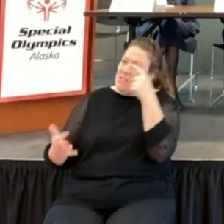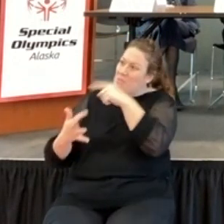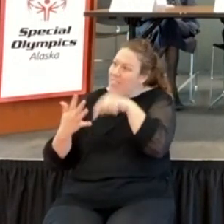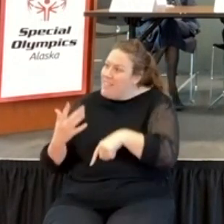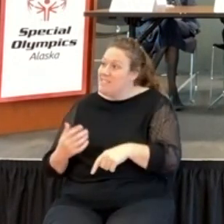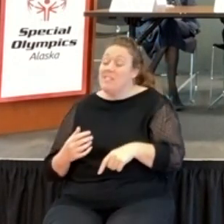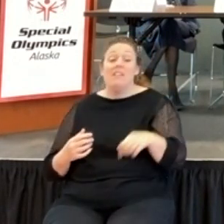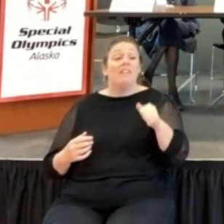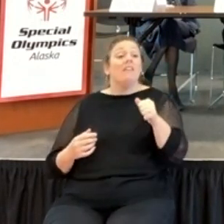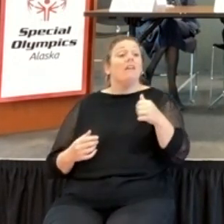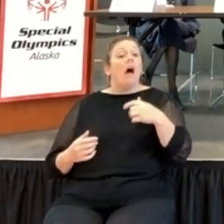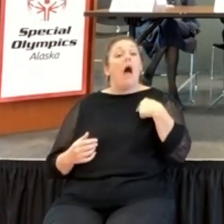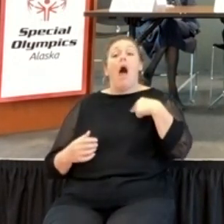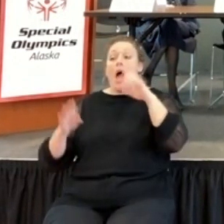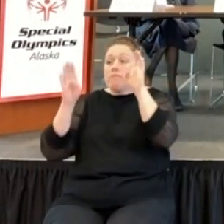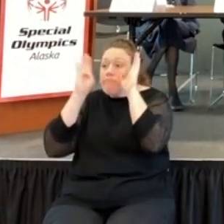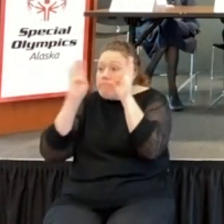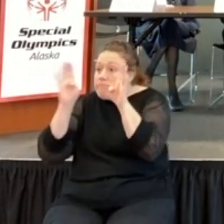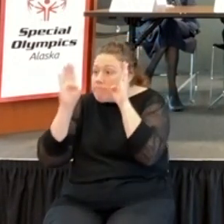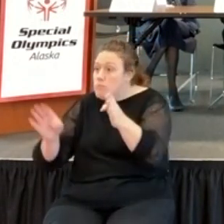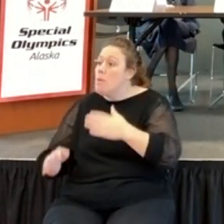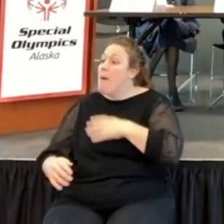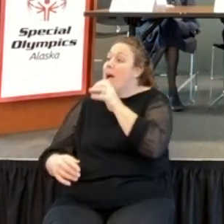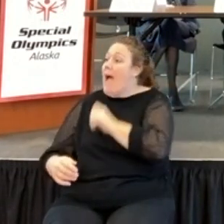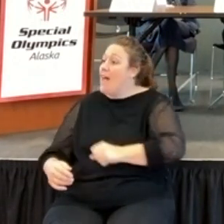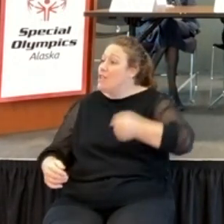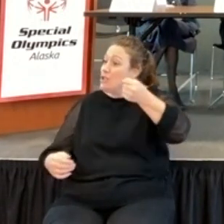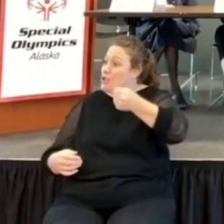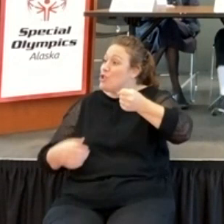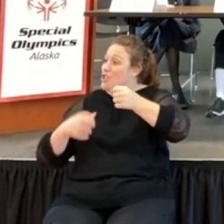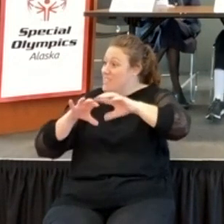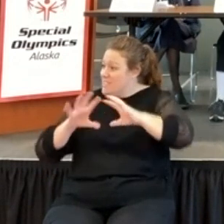I listen to my elders. So many of our young people don't.